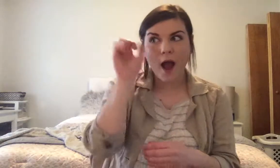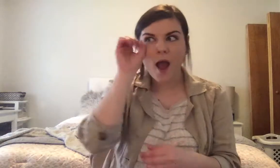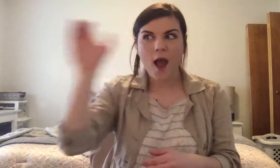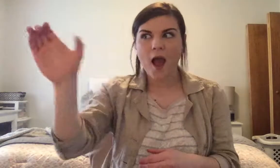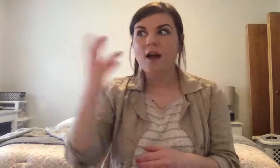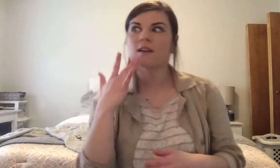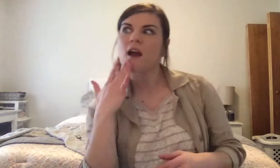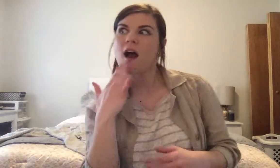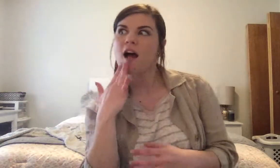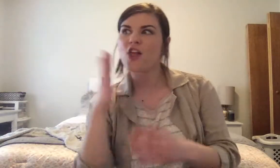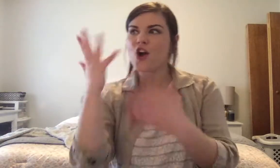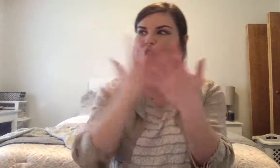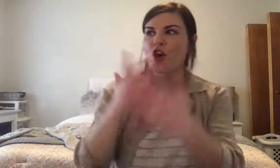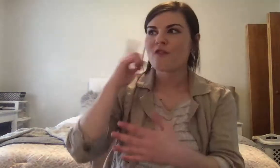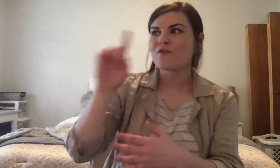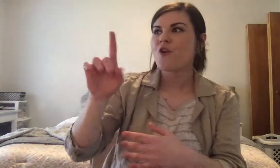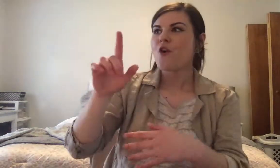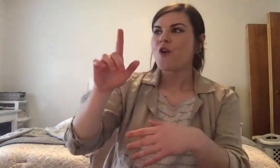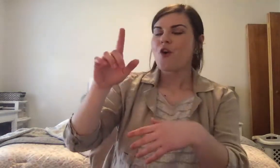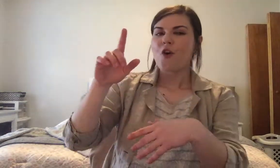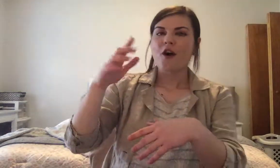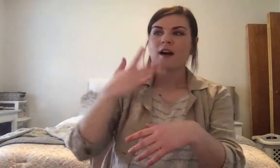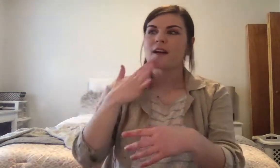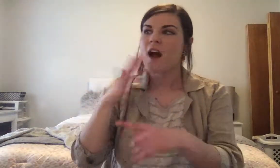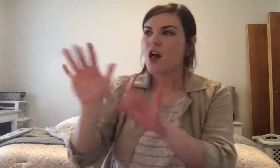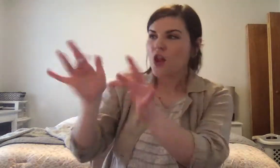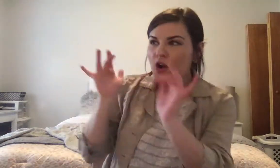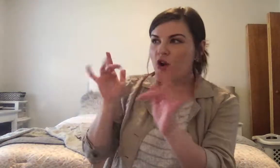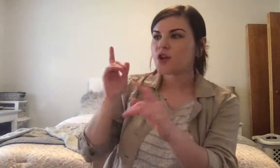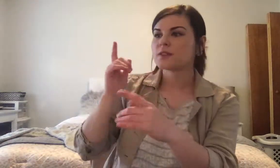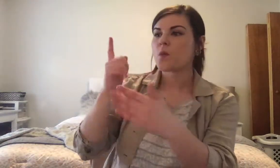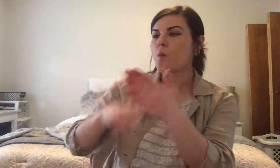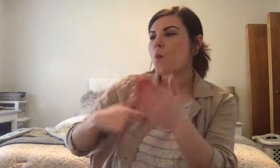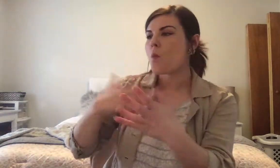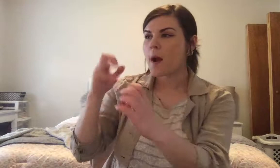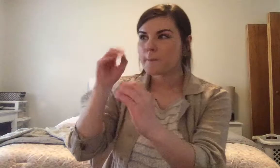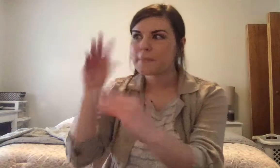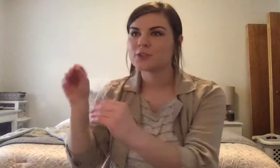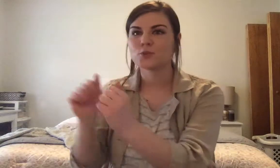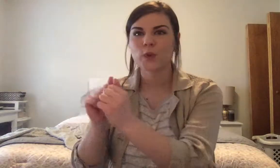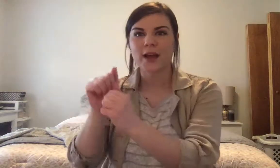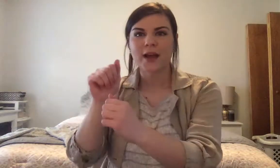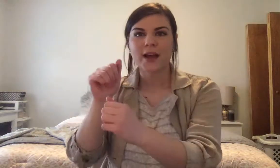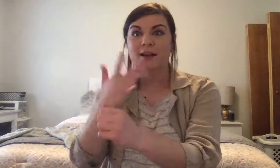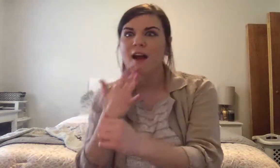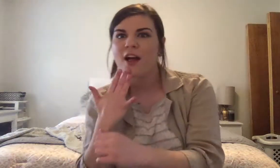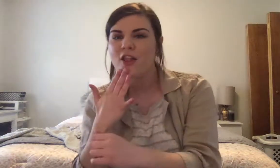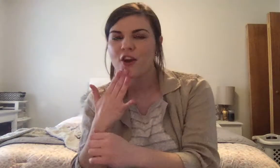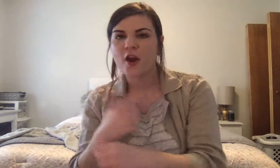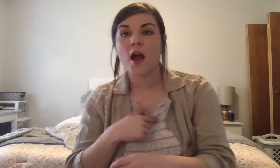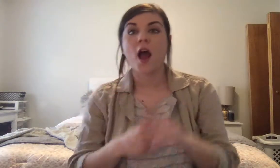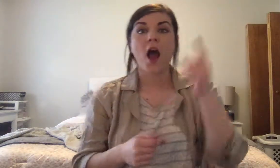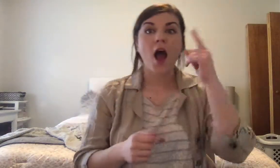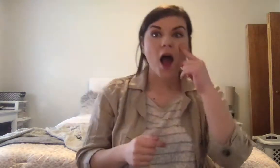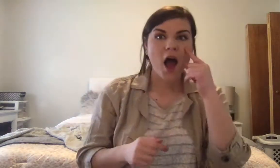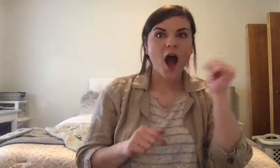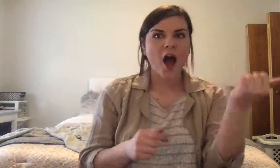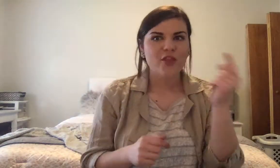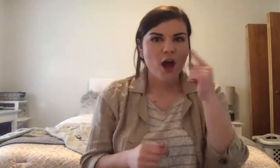and things that you can capture with color photography. And then when I'm shooting black and white, I put on my black and white eyes,